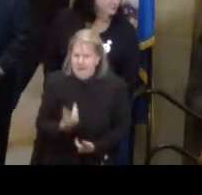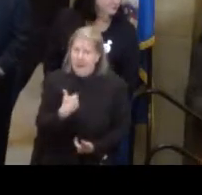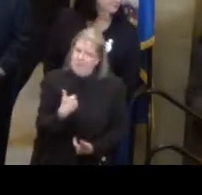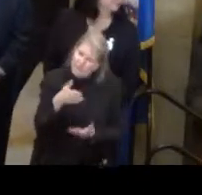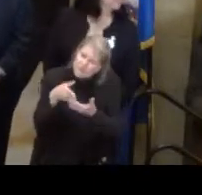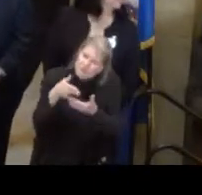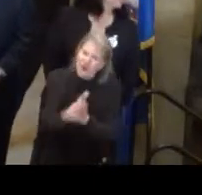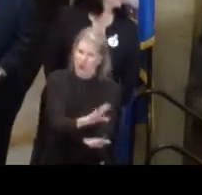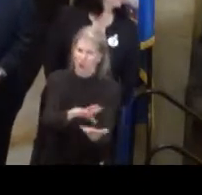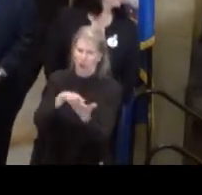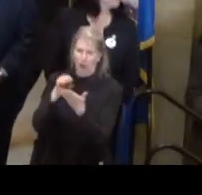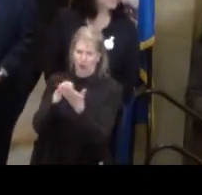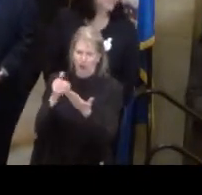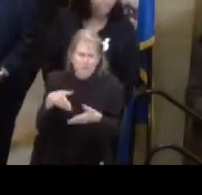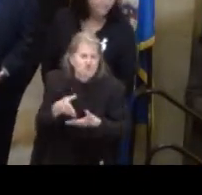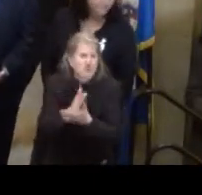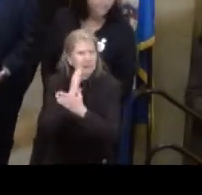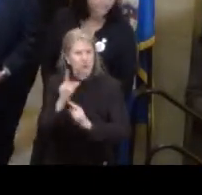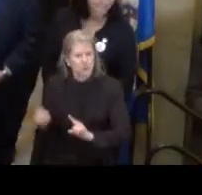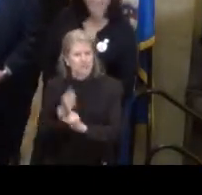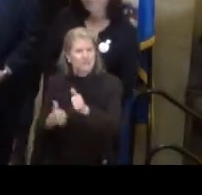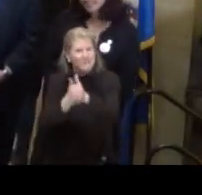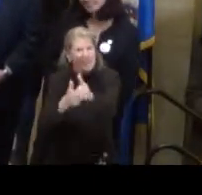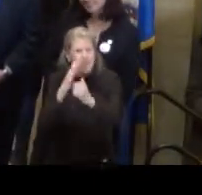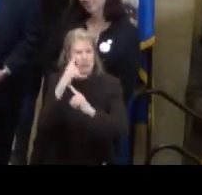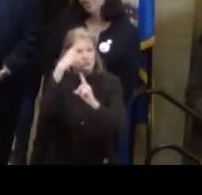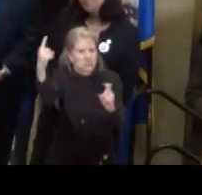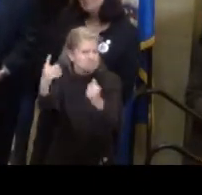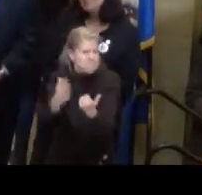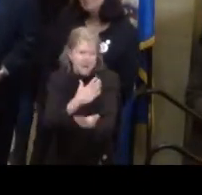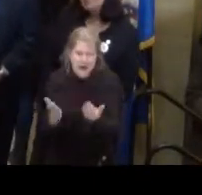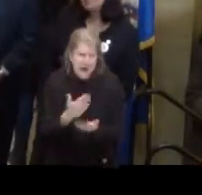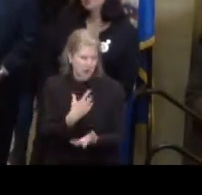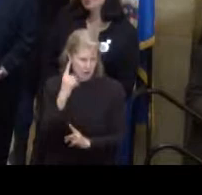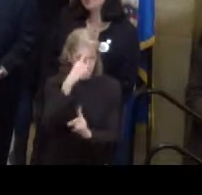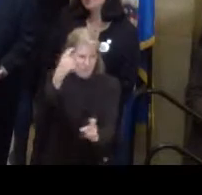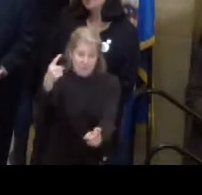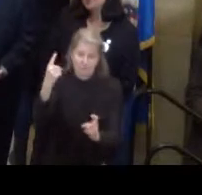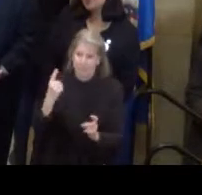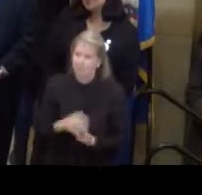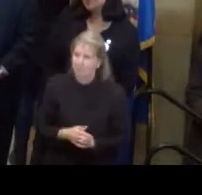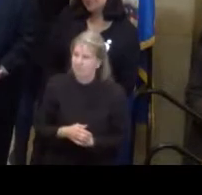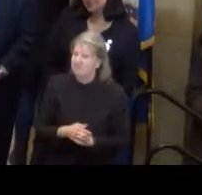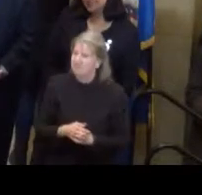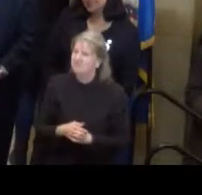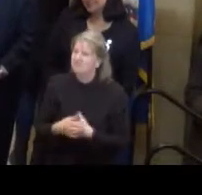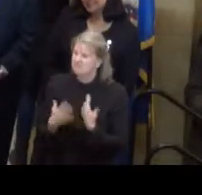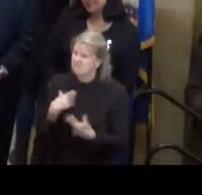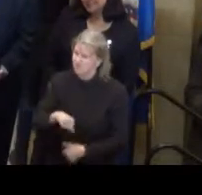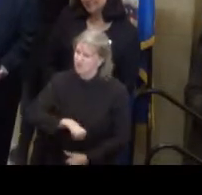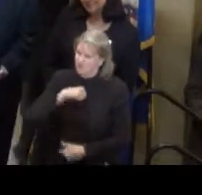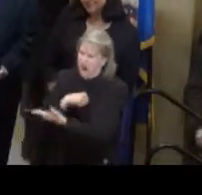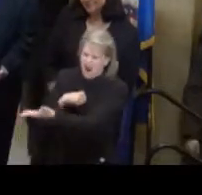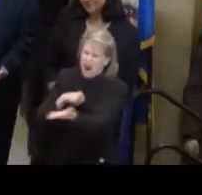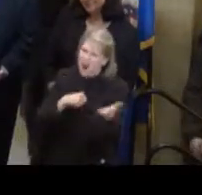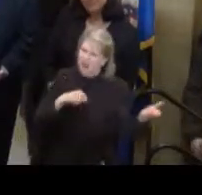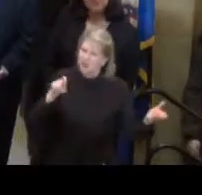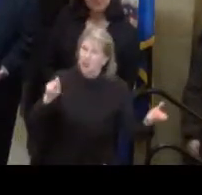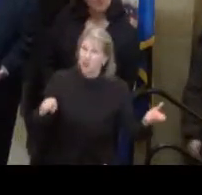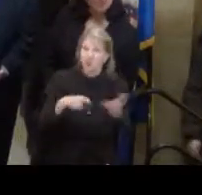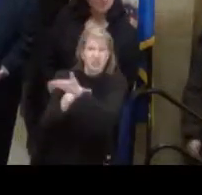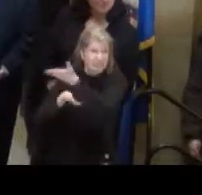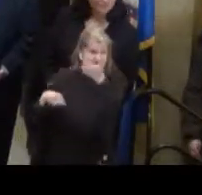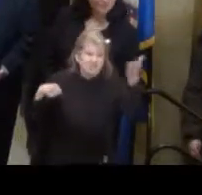right to learn and pursue their dreams. That is something to be very proud of. That is a